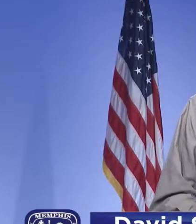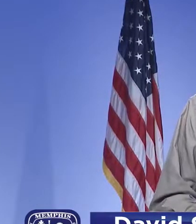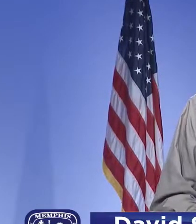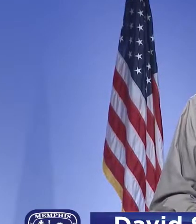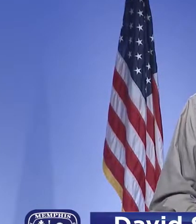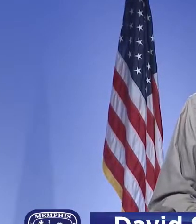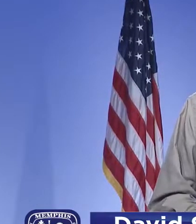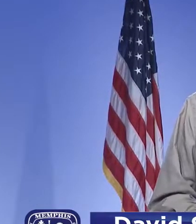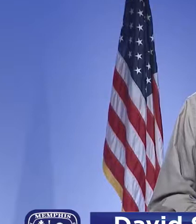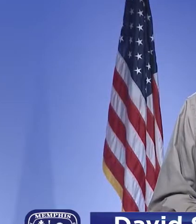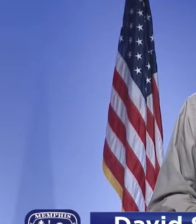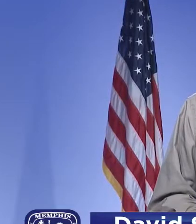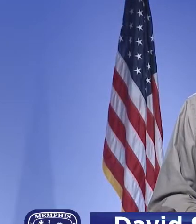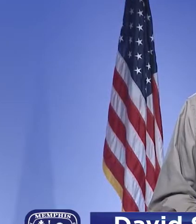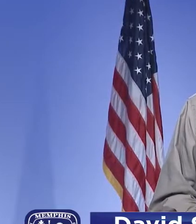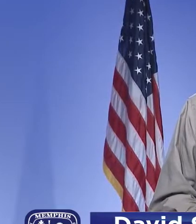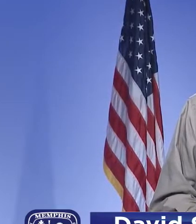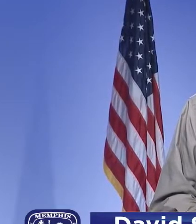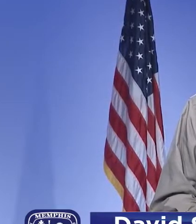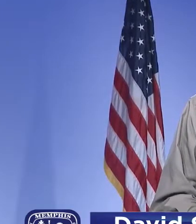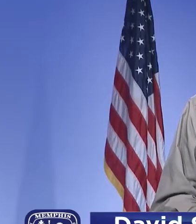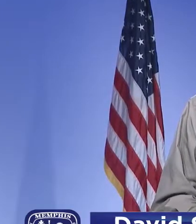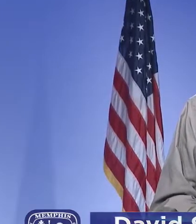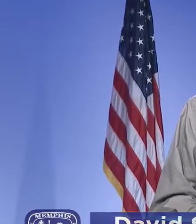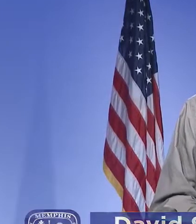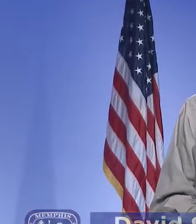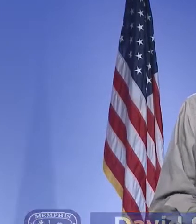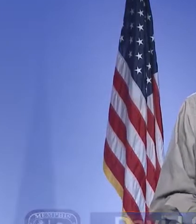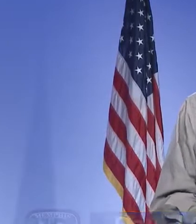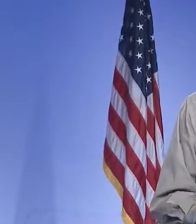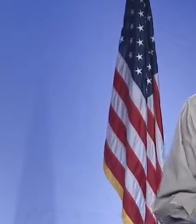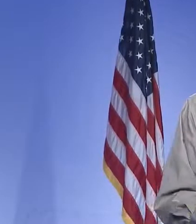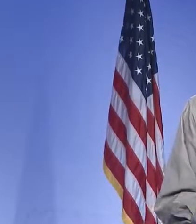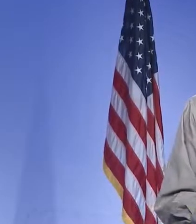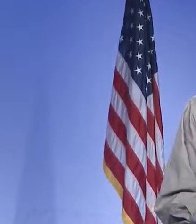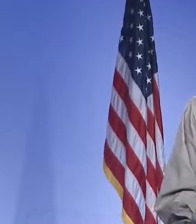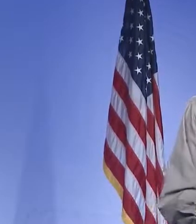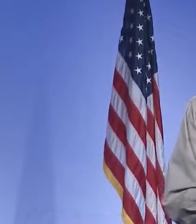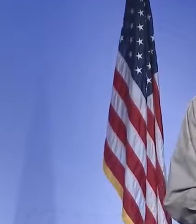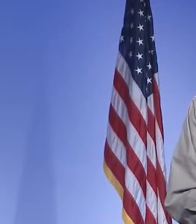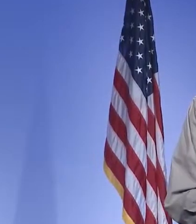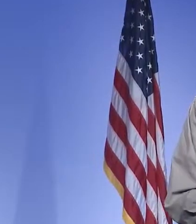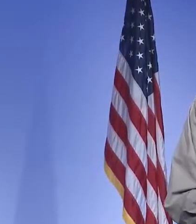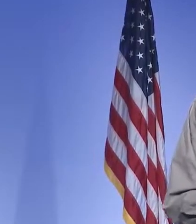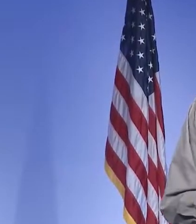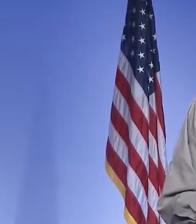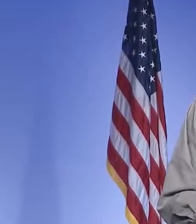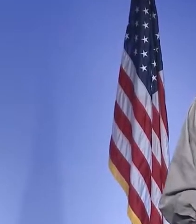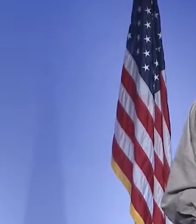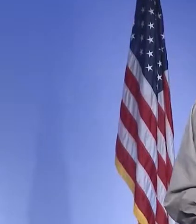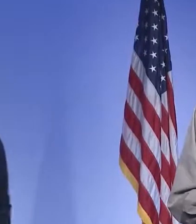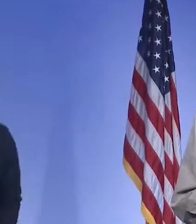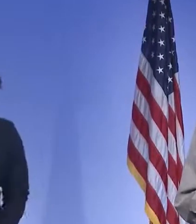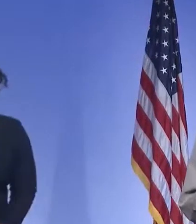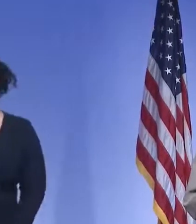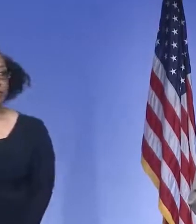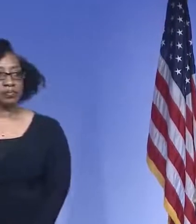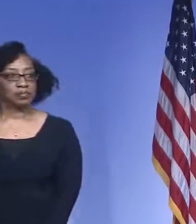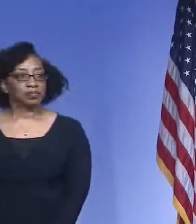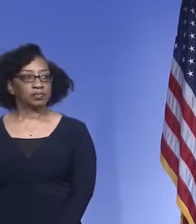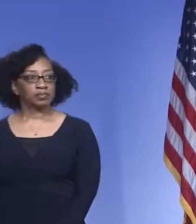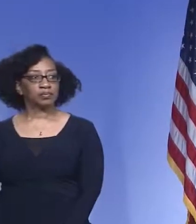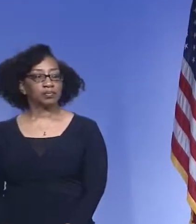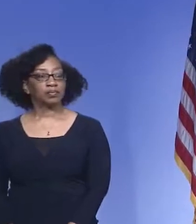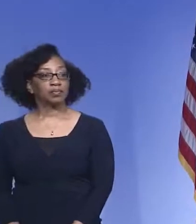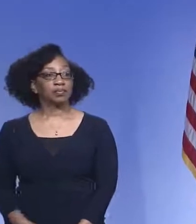COVID Task Force briefing for April 13th. We'll jump straight into the numbers, and as of today, we have